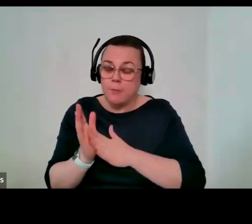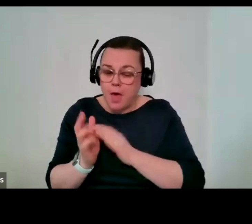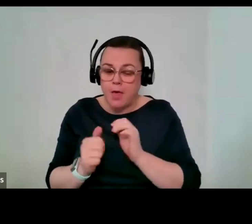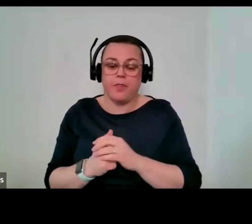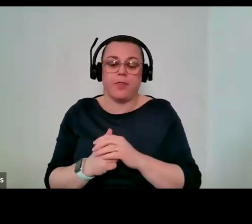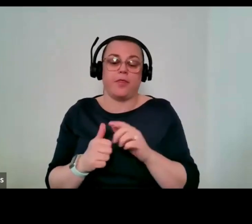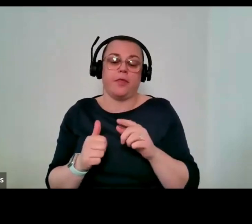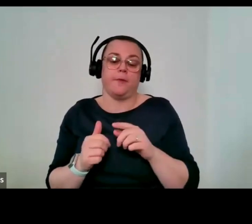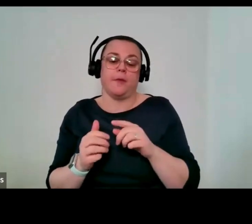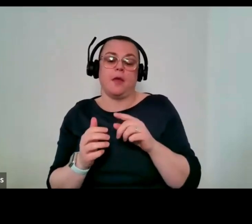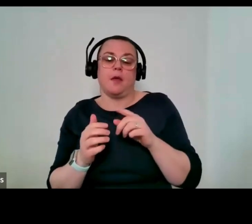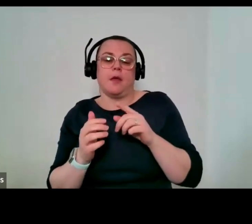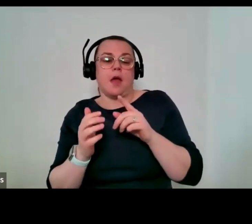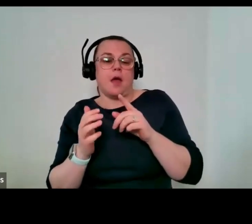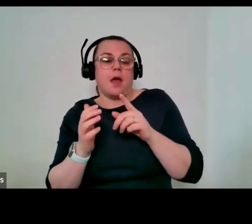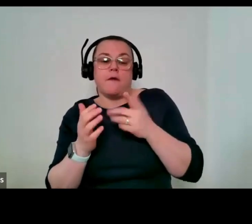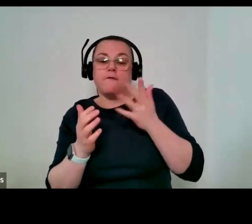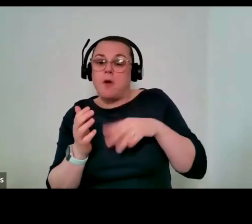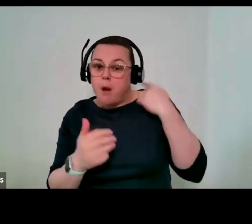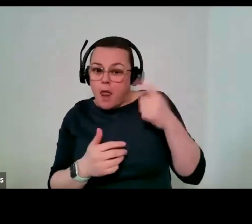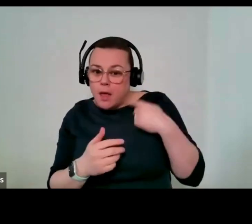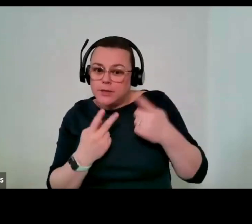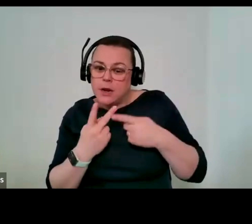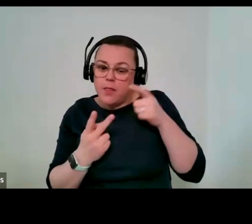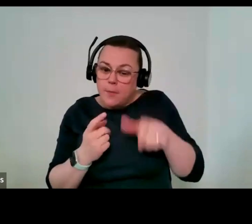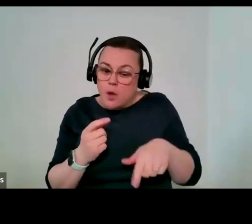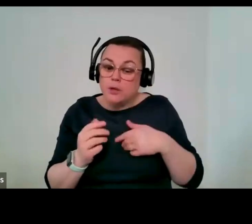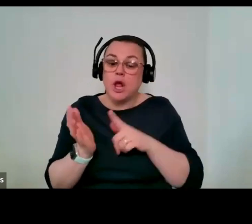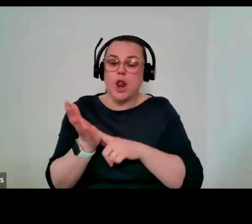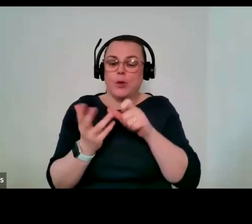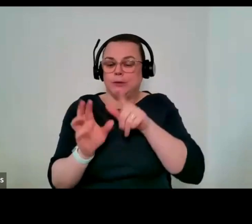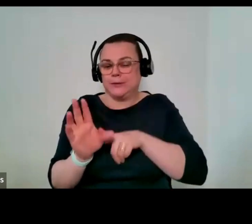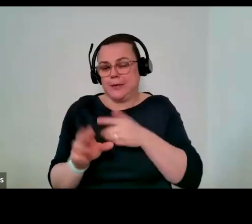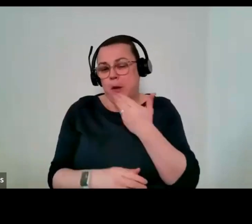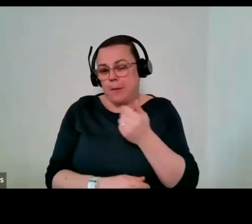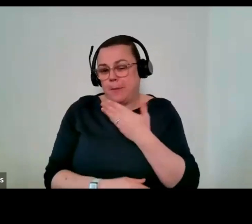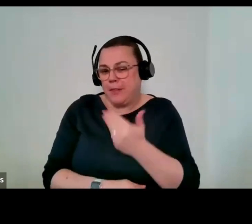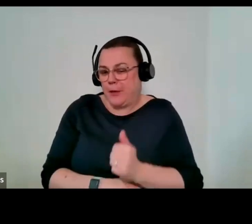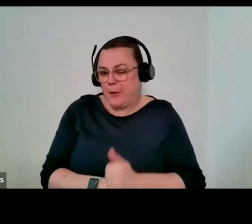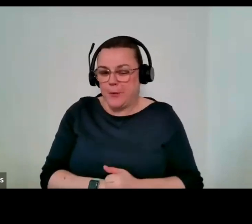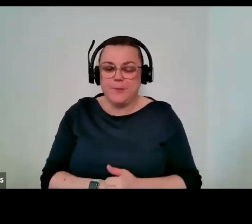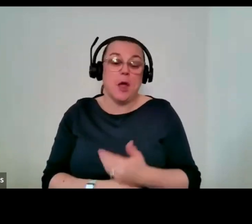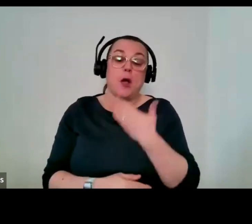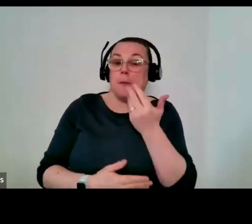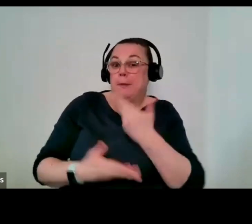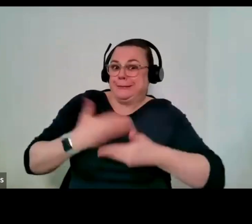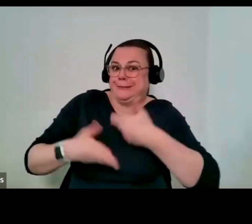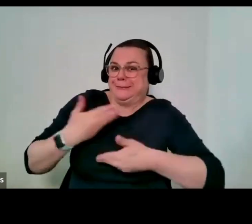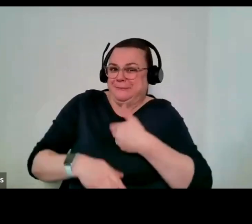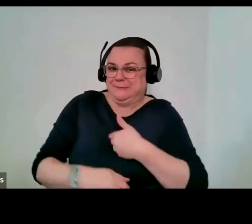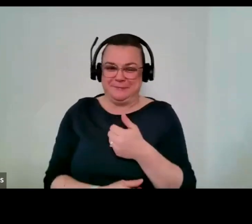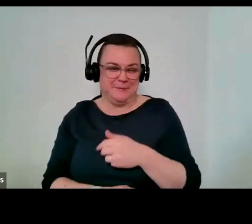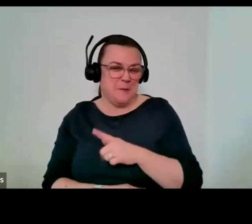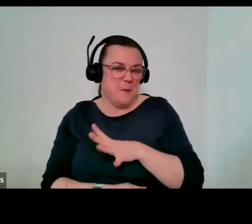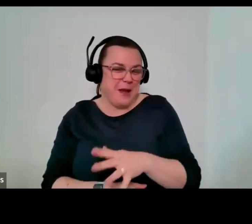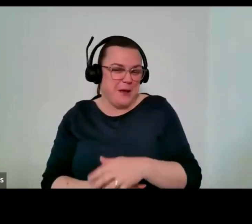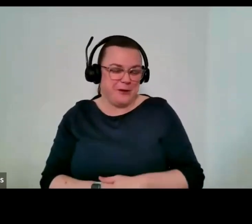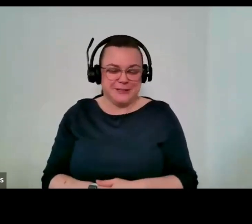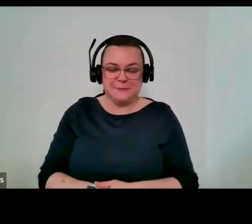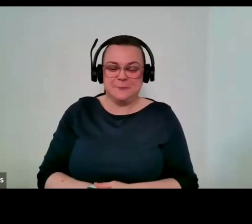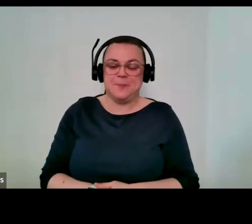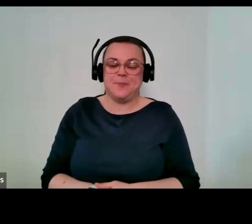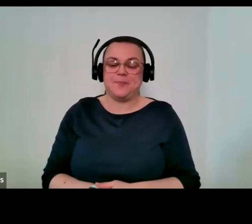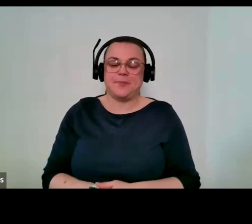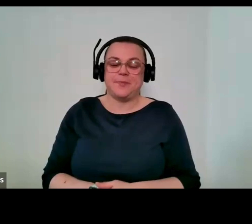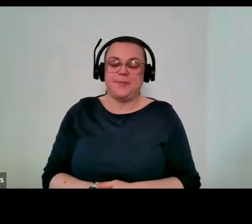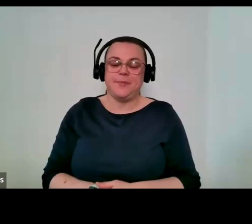from London. Thank you, Lucy, for the compliment again. Keep the compliments coming in. Why not? So we're